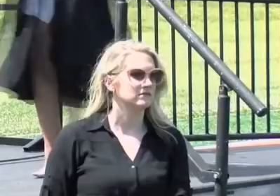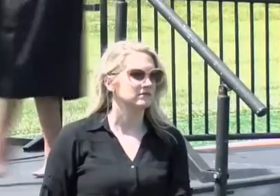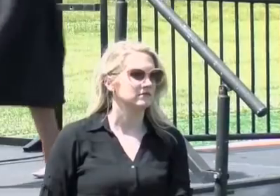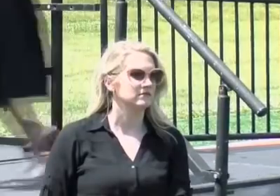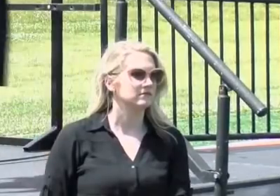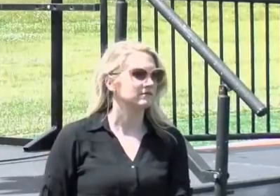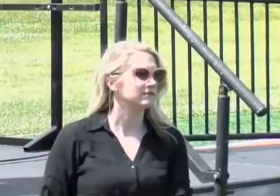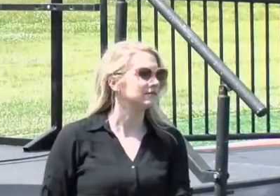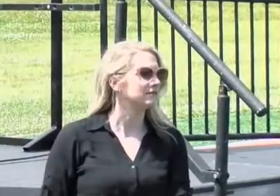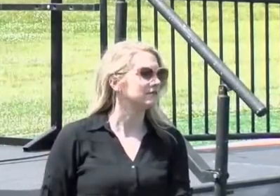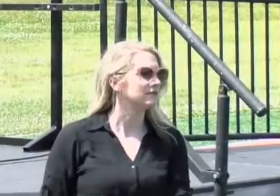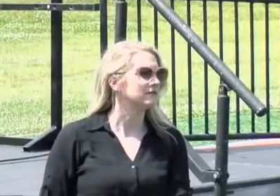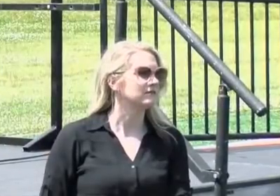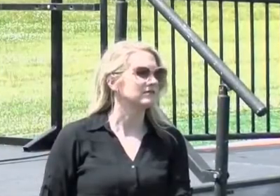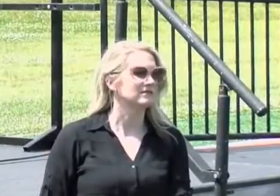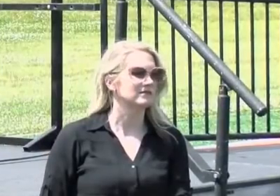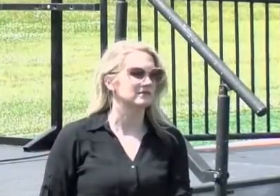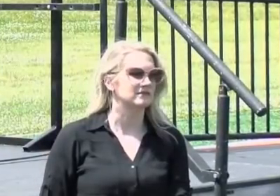Amy Alvarenga.